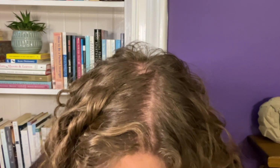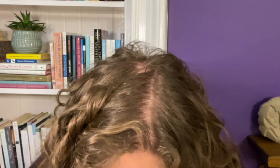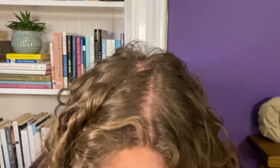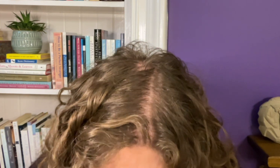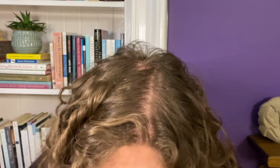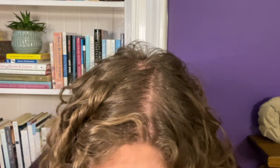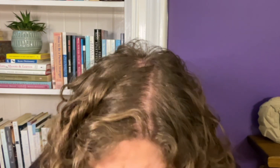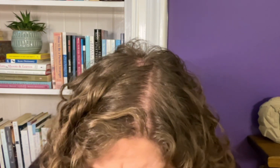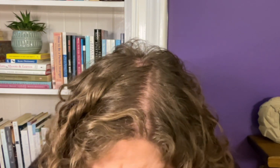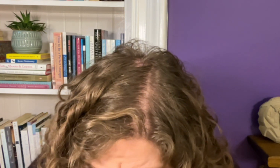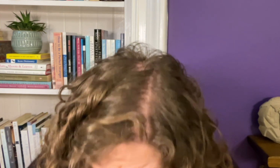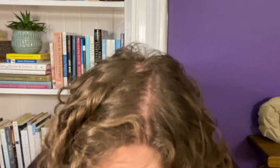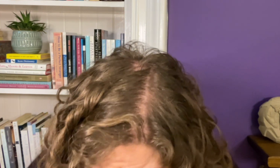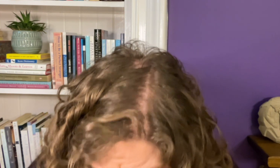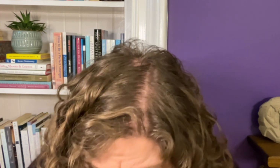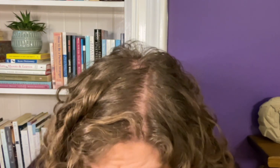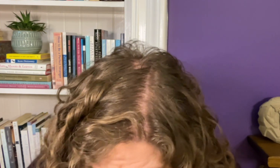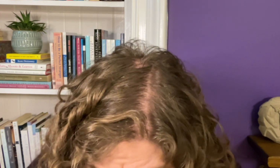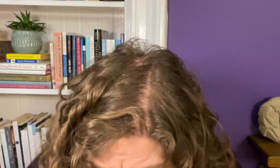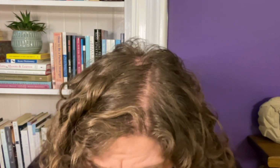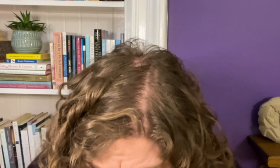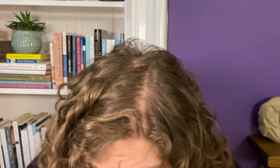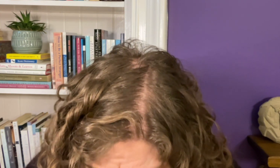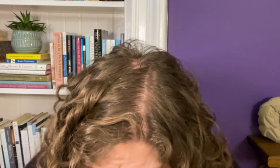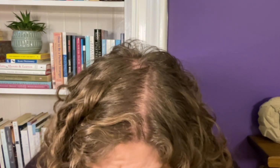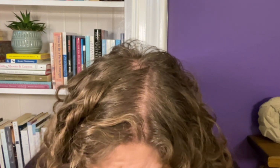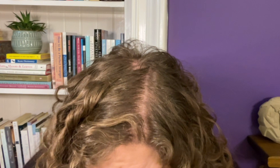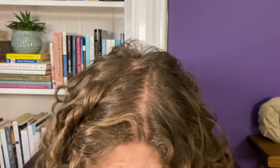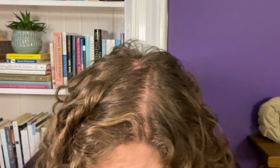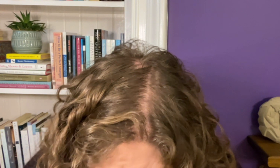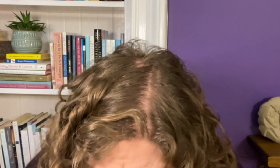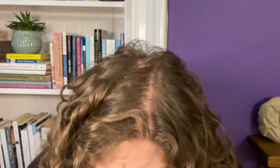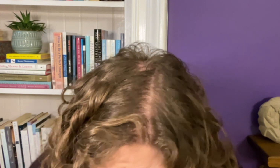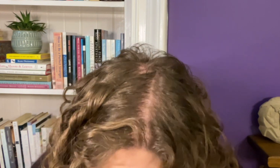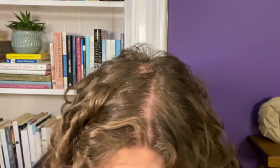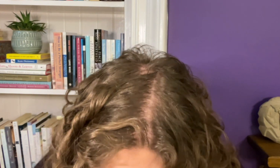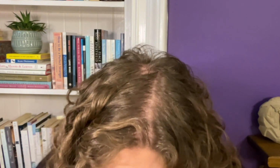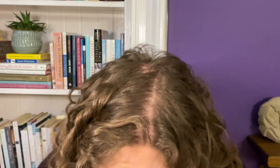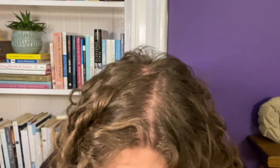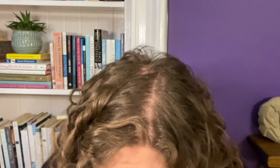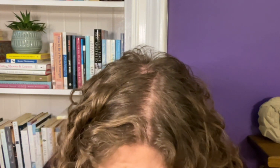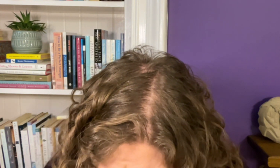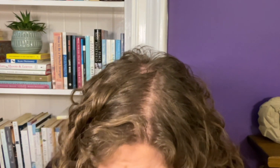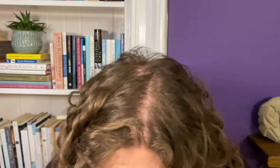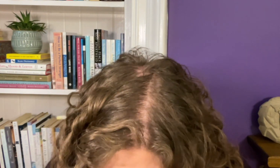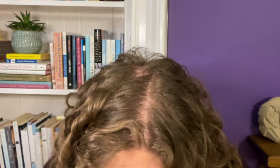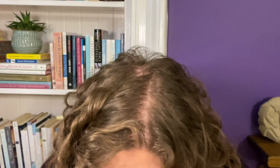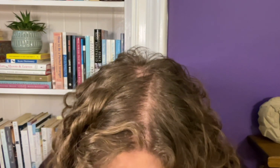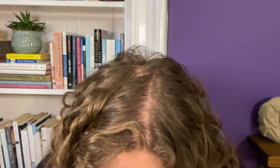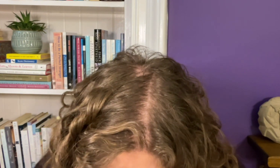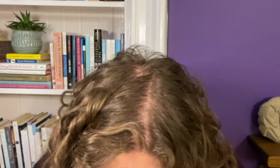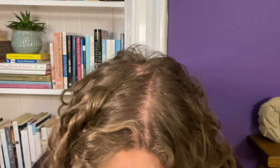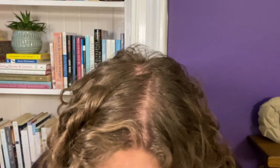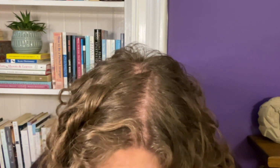We pray this day that all people would see your goodness and learn to extend a hand of comfort and peace to one